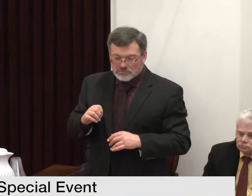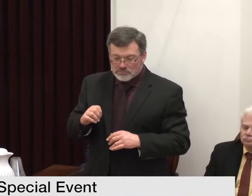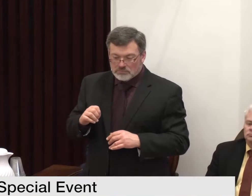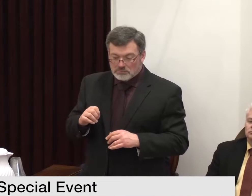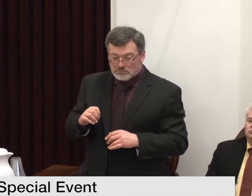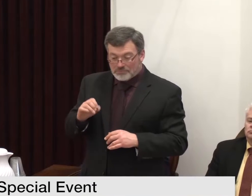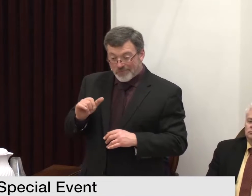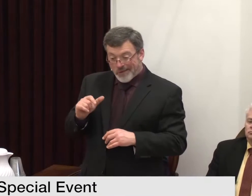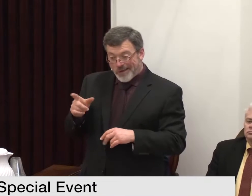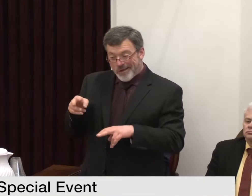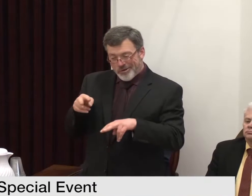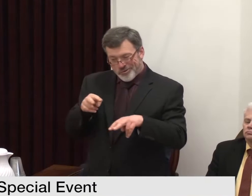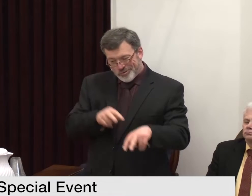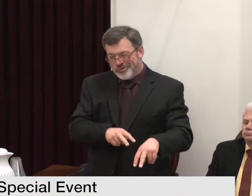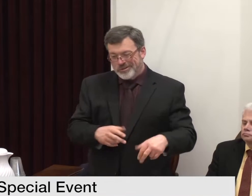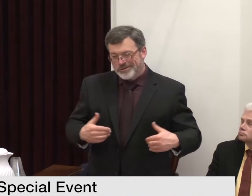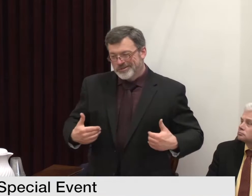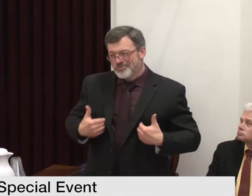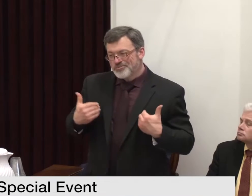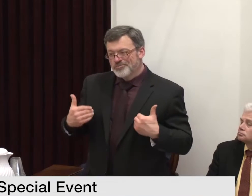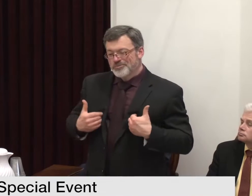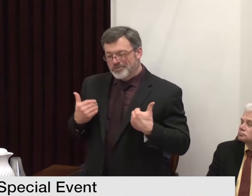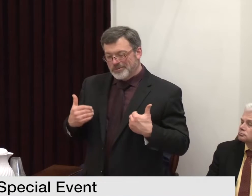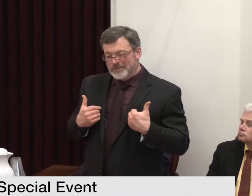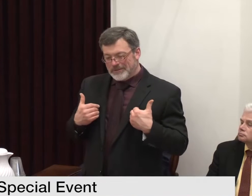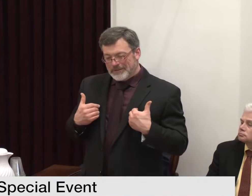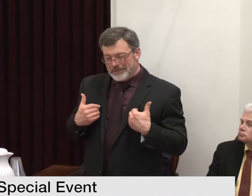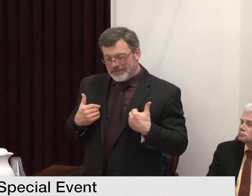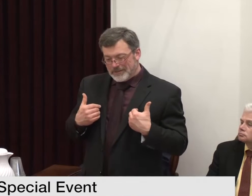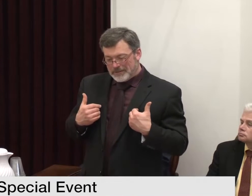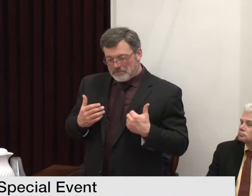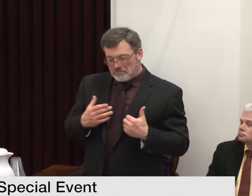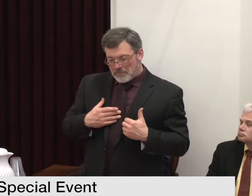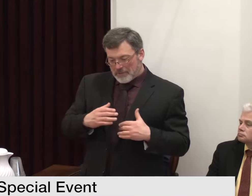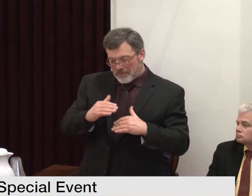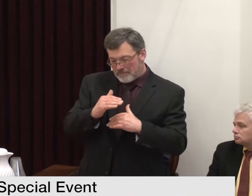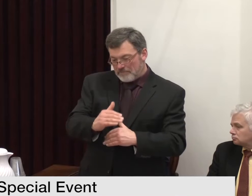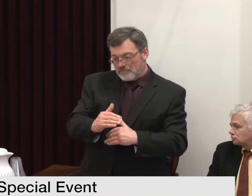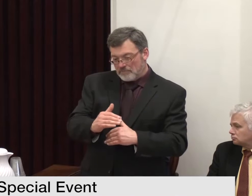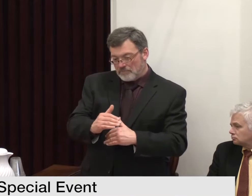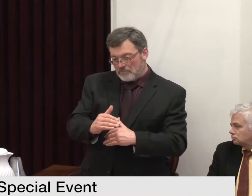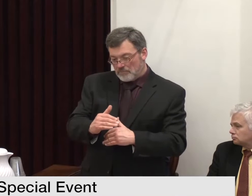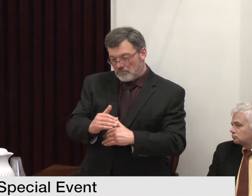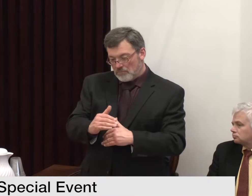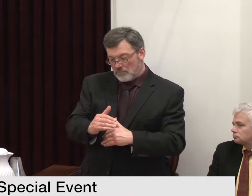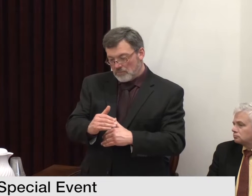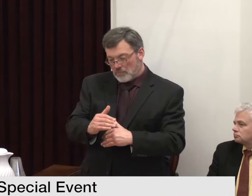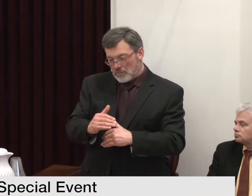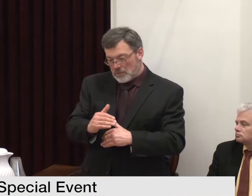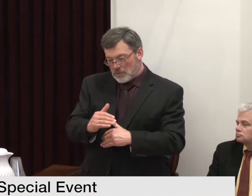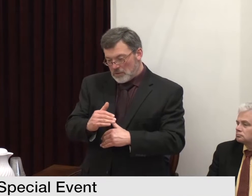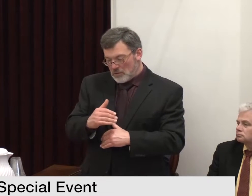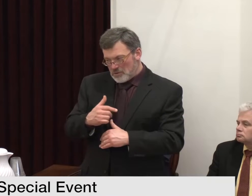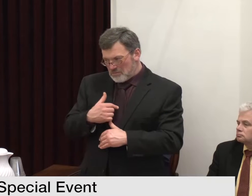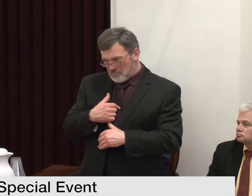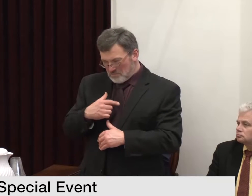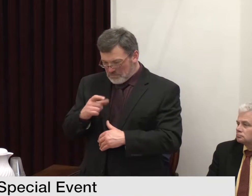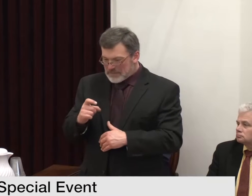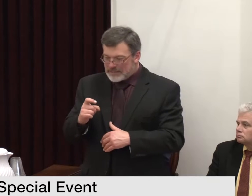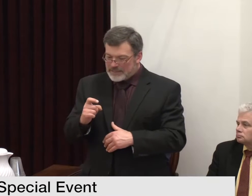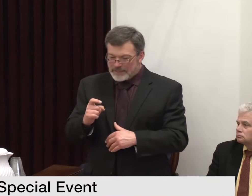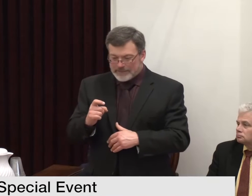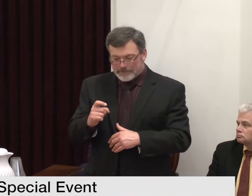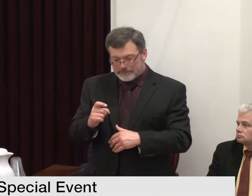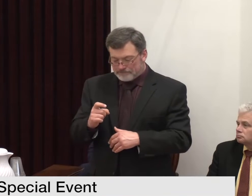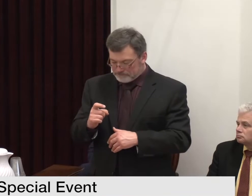and move to a system of universal sealing rather than expunging records. So we give people a second chance,